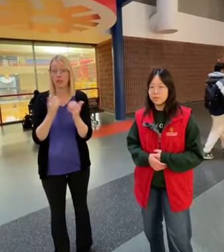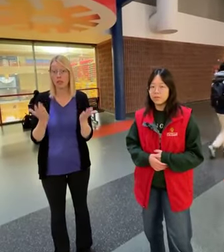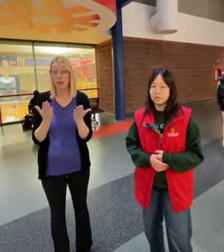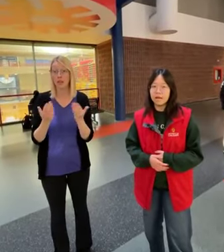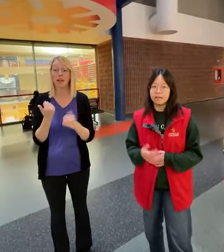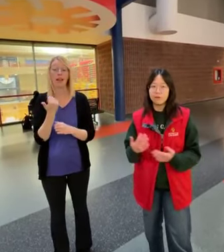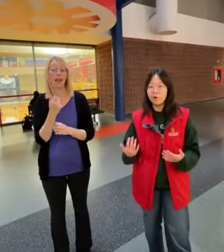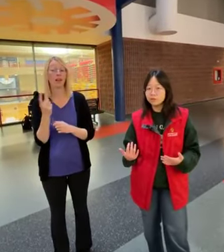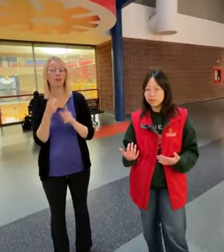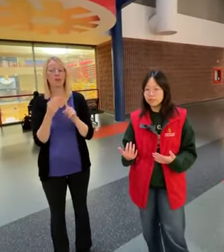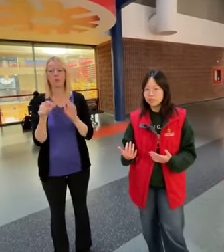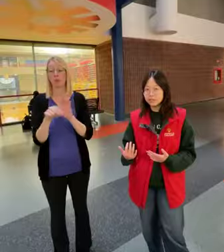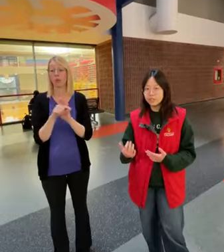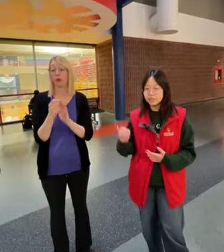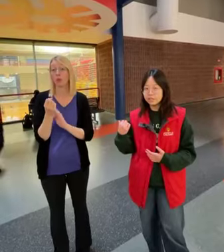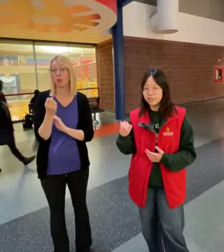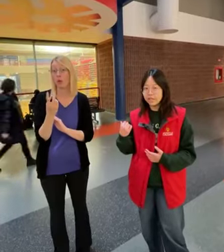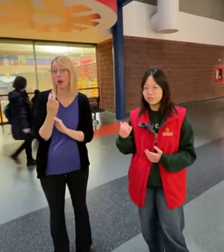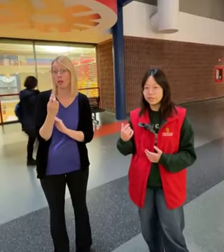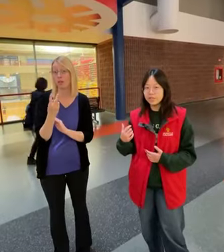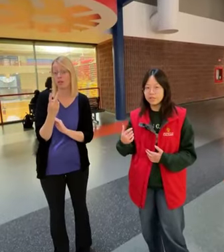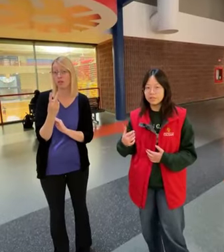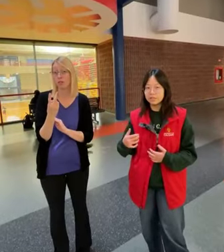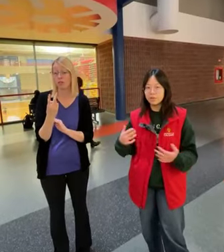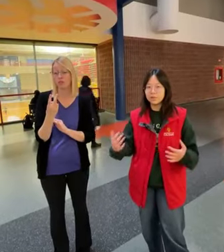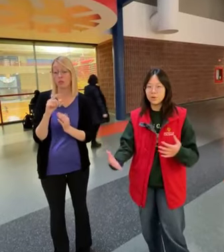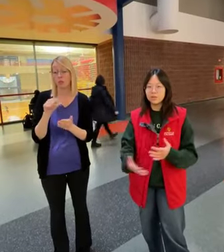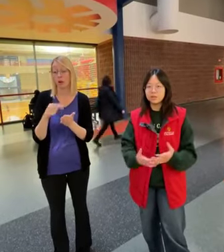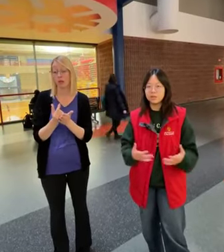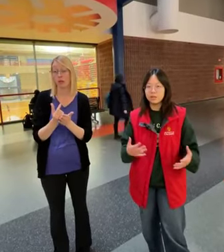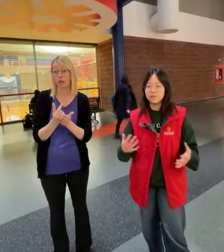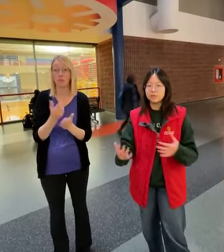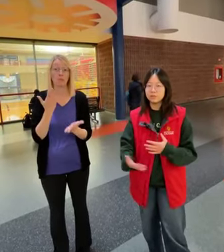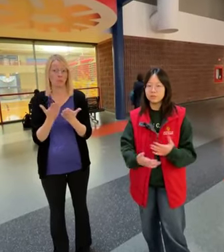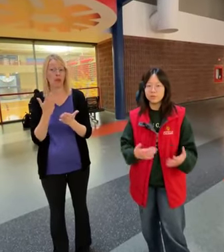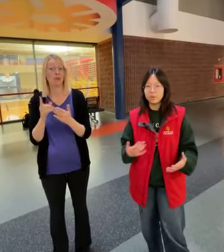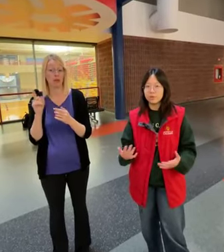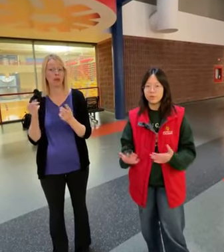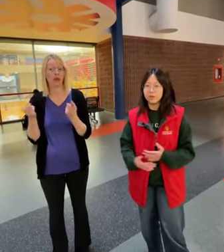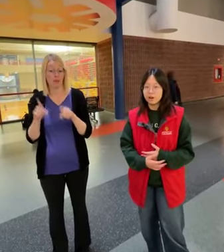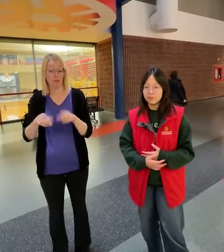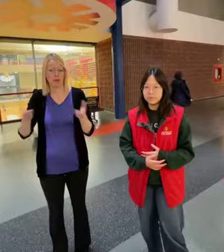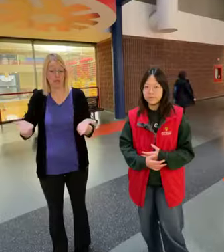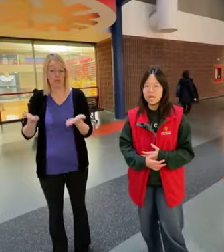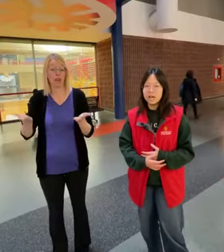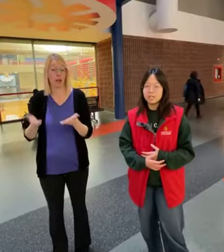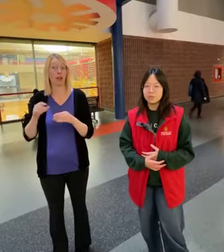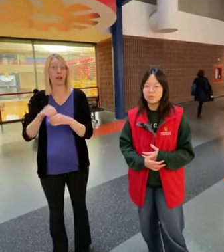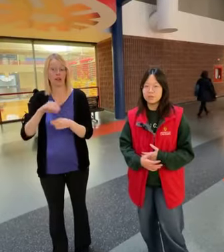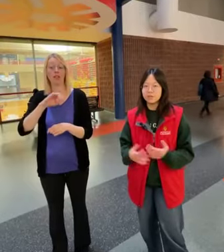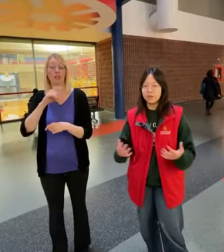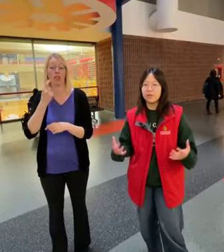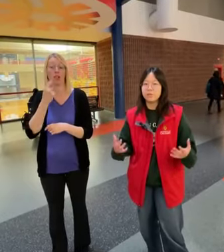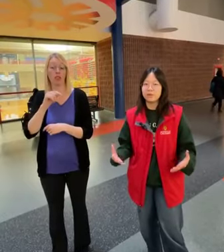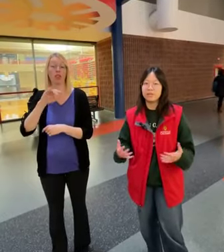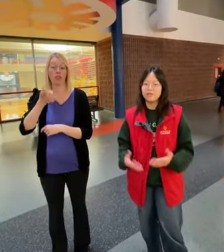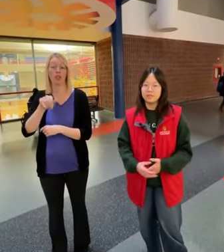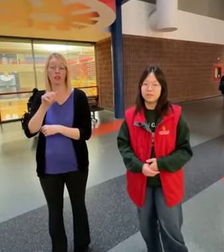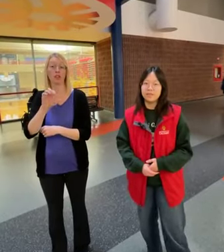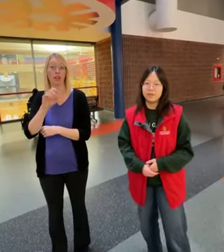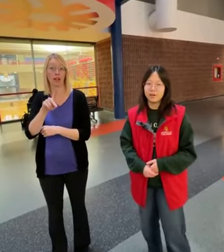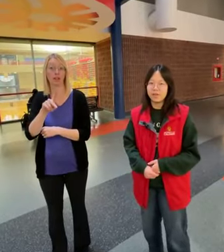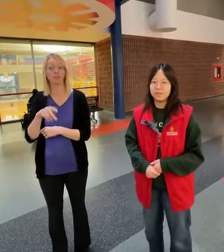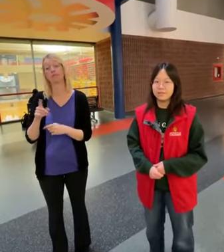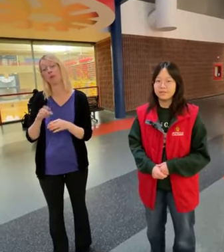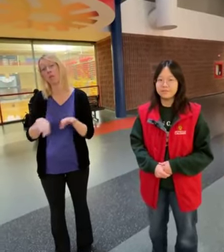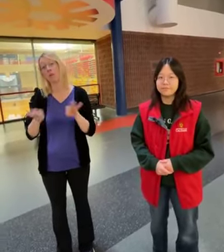12, for example, might have also had their own graduation in the Jack. So it's kind of this big moment, a big full circle moment for a lot of people, as well as just a very important